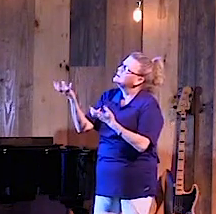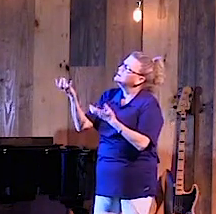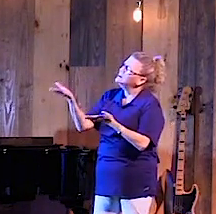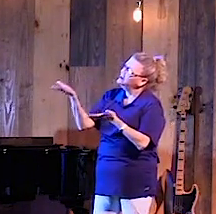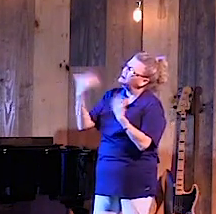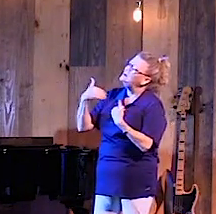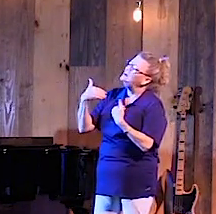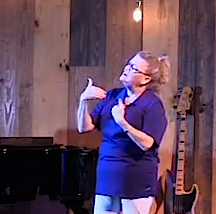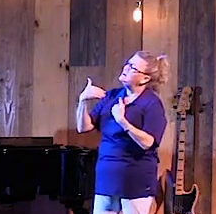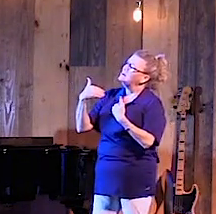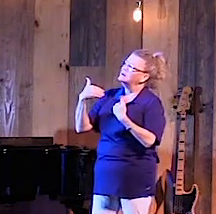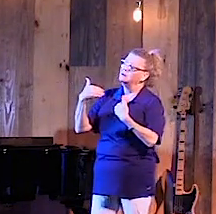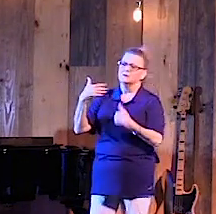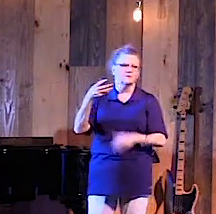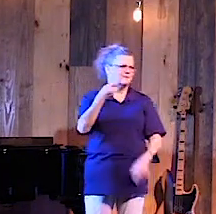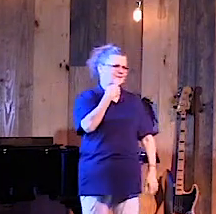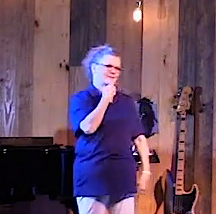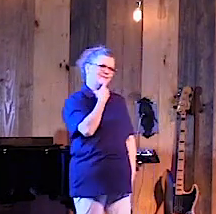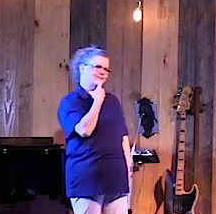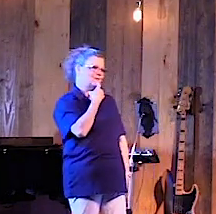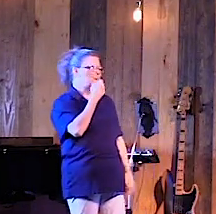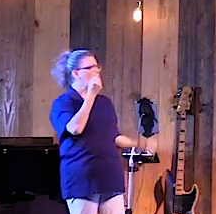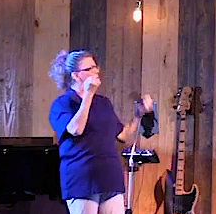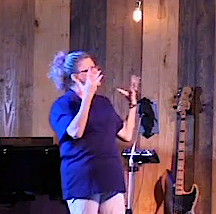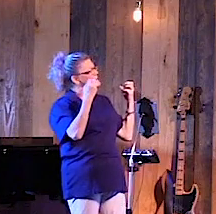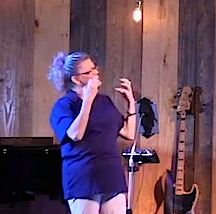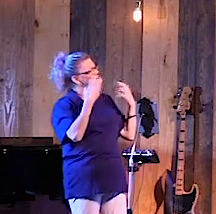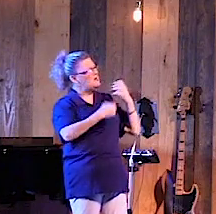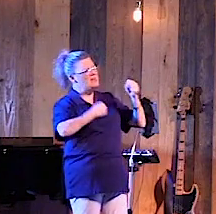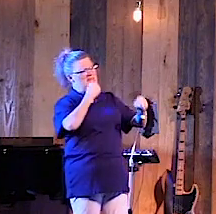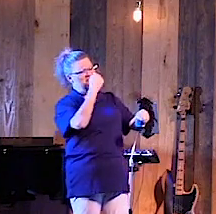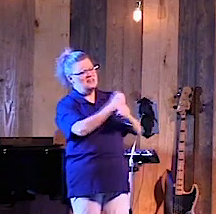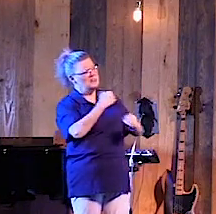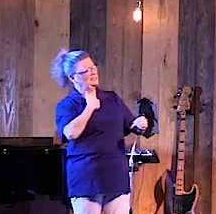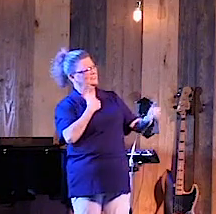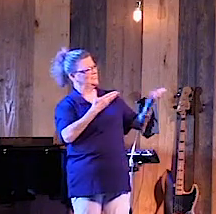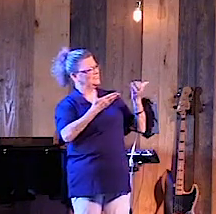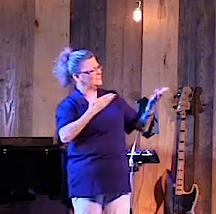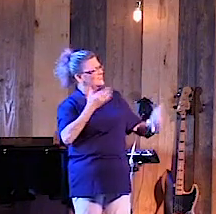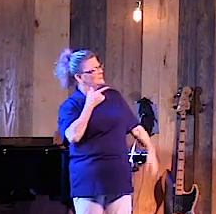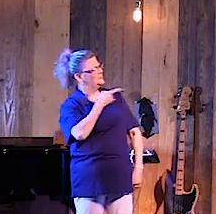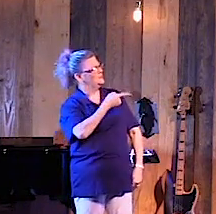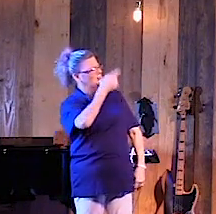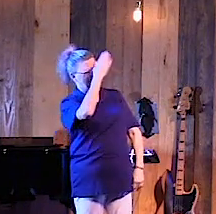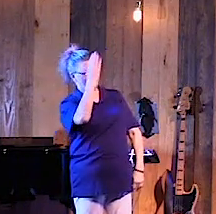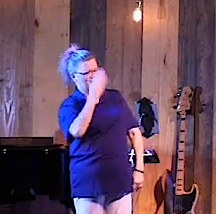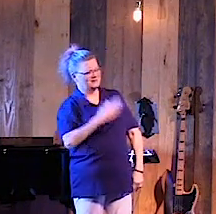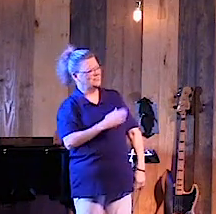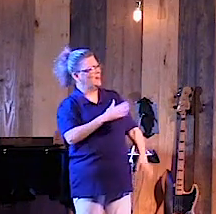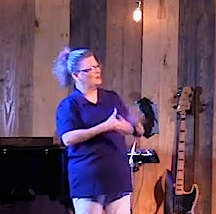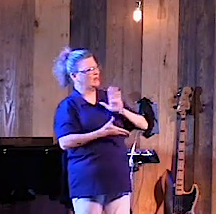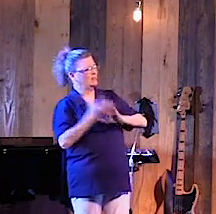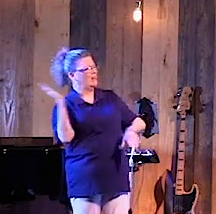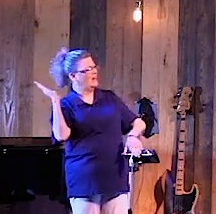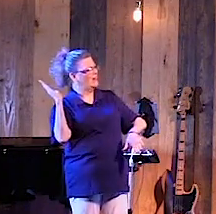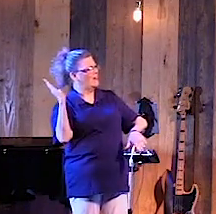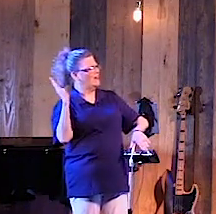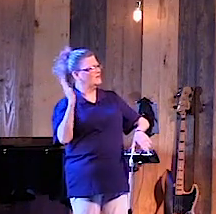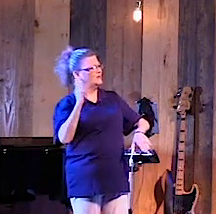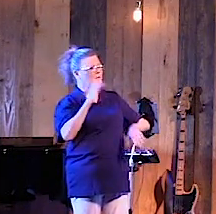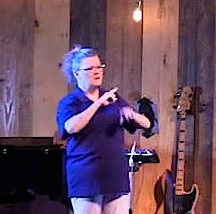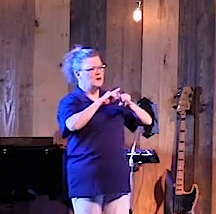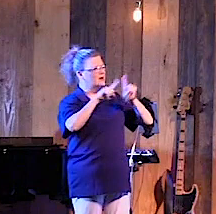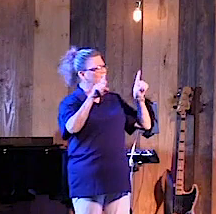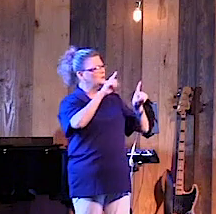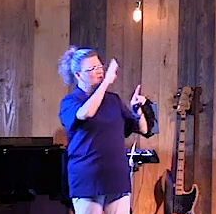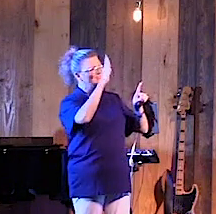answered and said to his father, 'Look, for so many years I've been serving you, and I've never neglected a command of yours, and yet you have never given me a